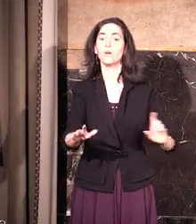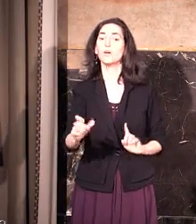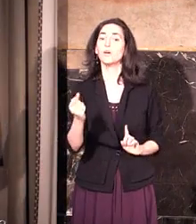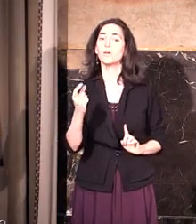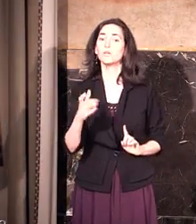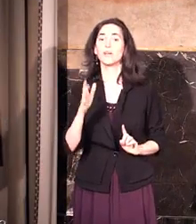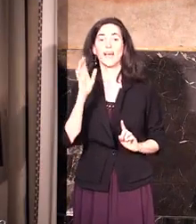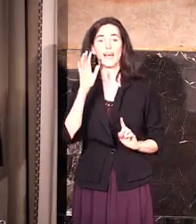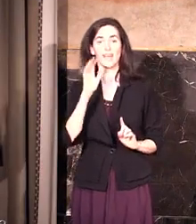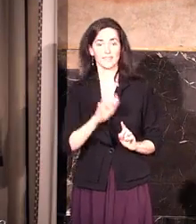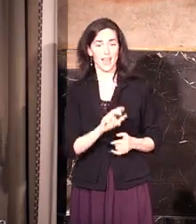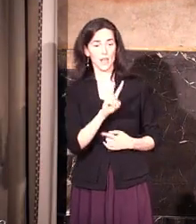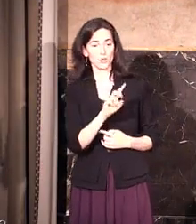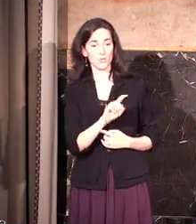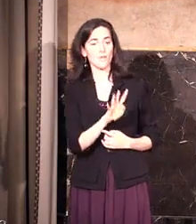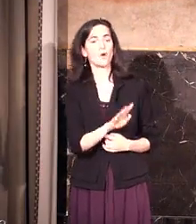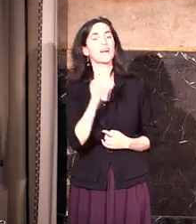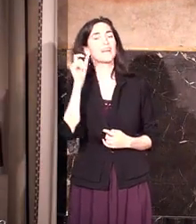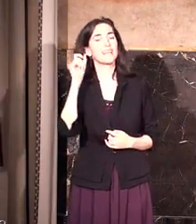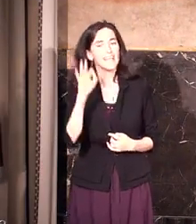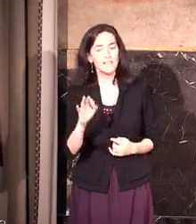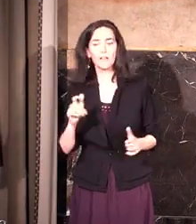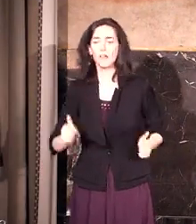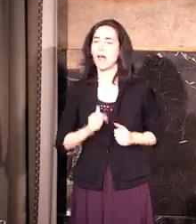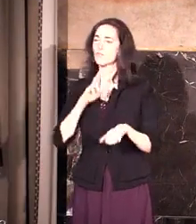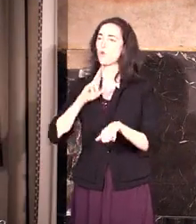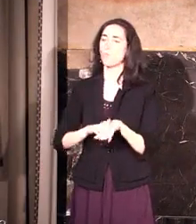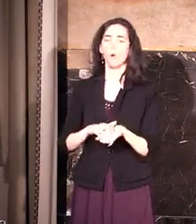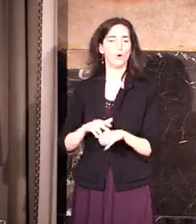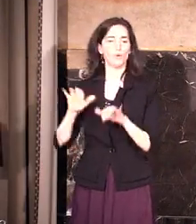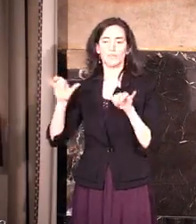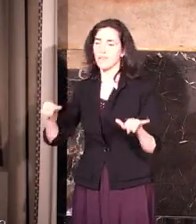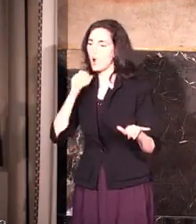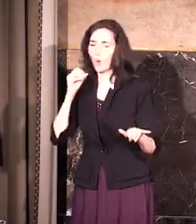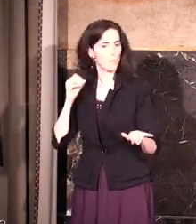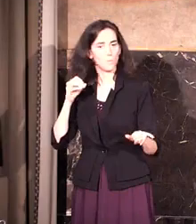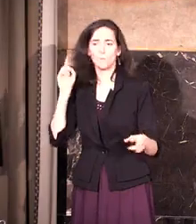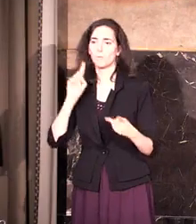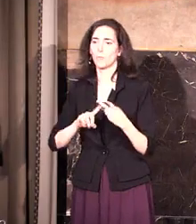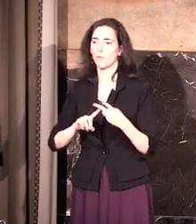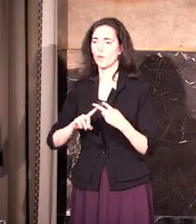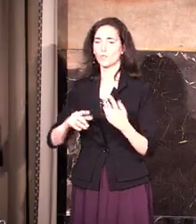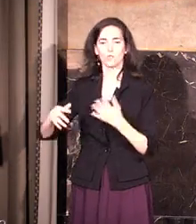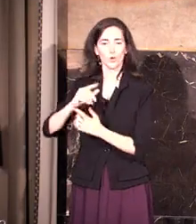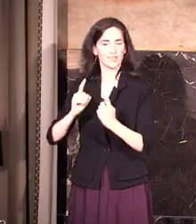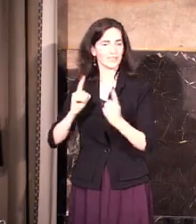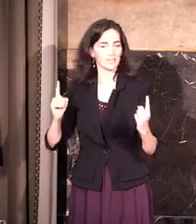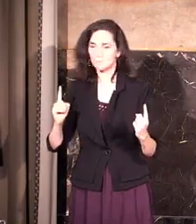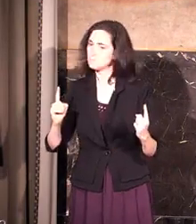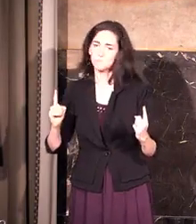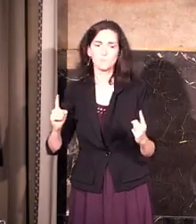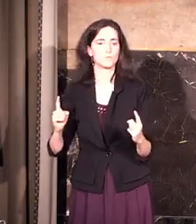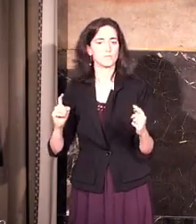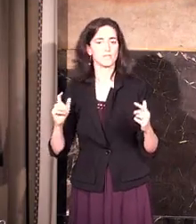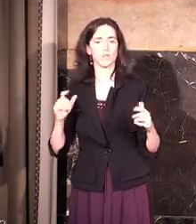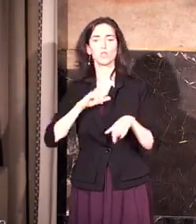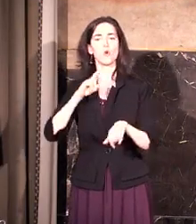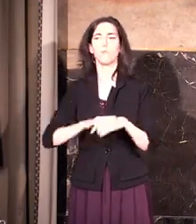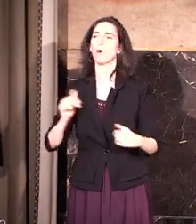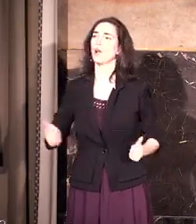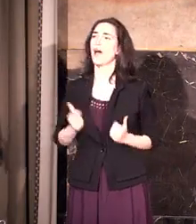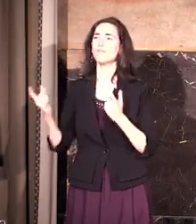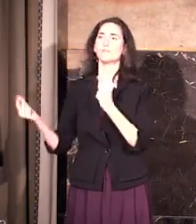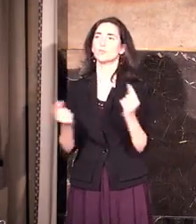no mitigation measures, no social distancing, no stay at home, none of that. And so absolutely, that